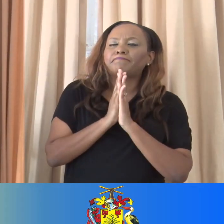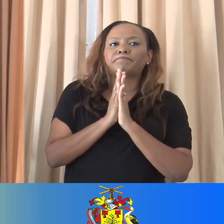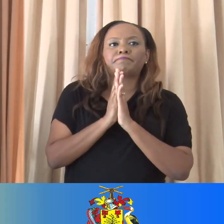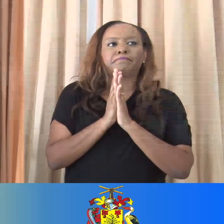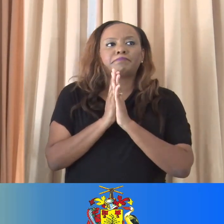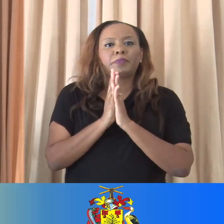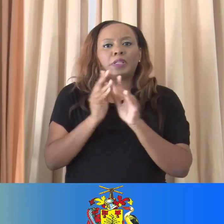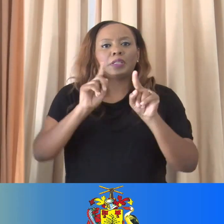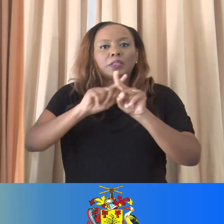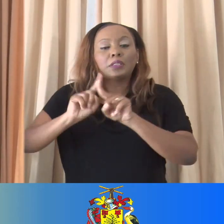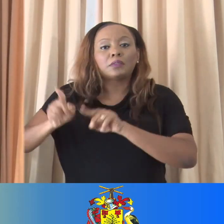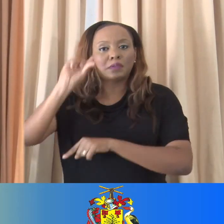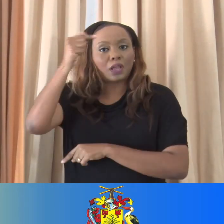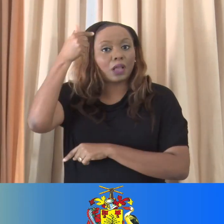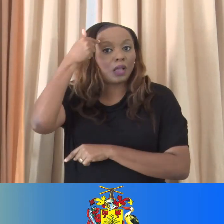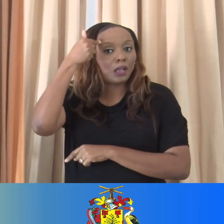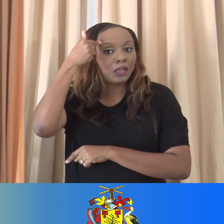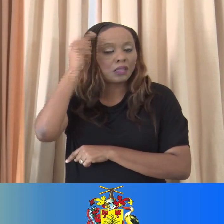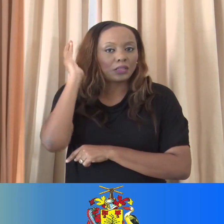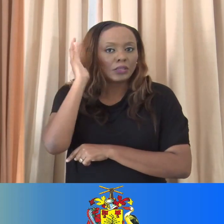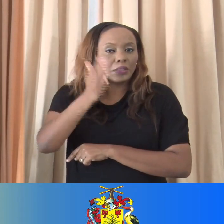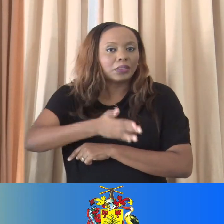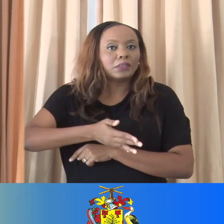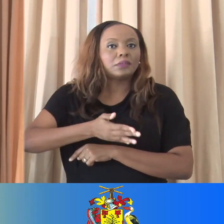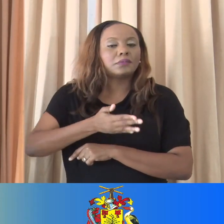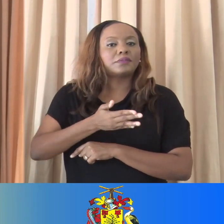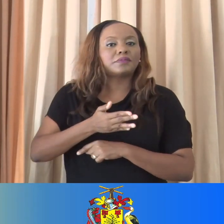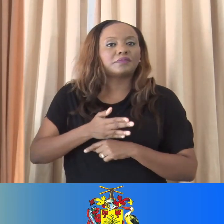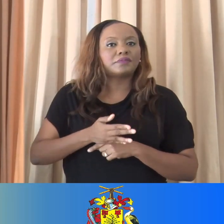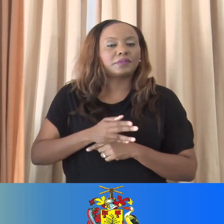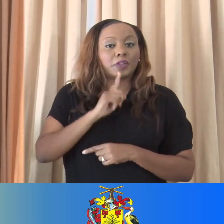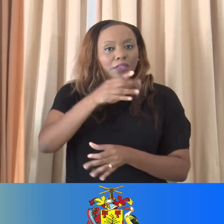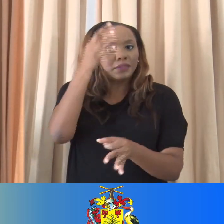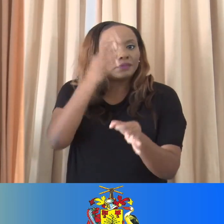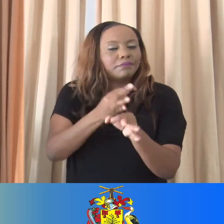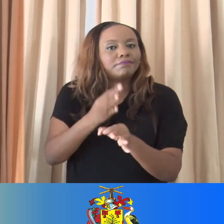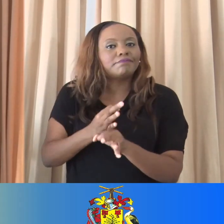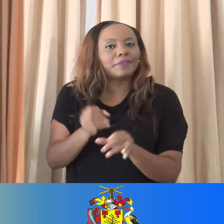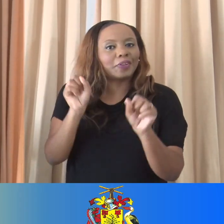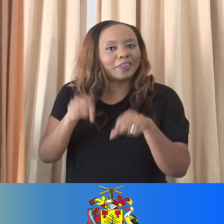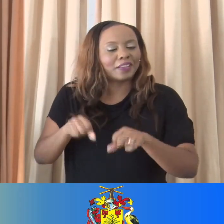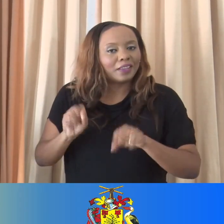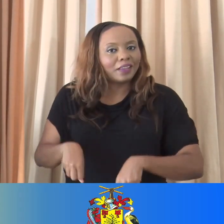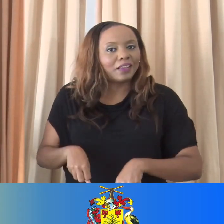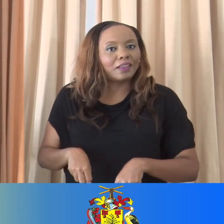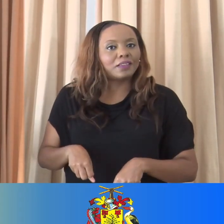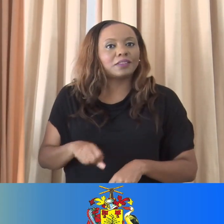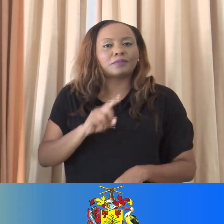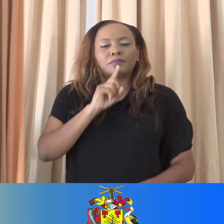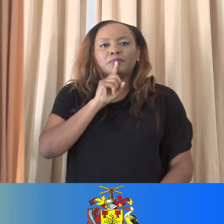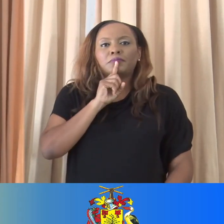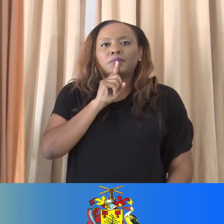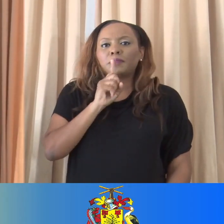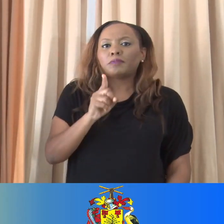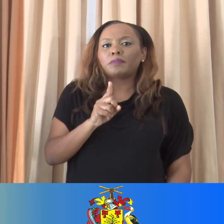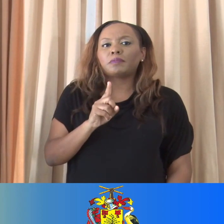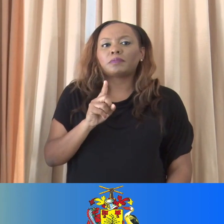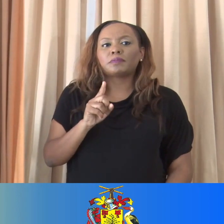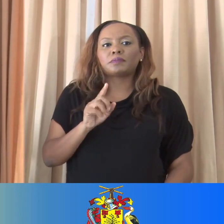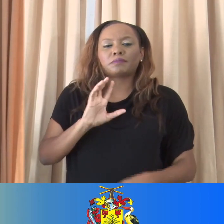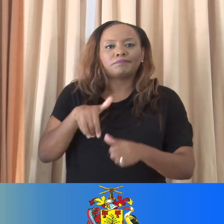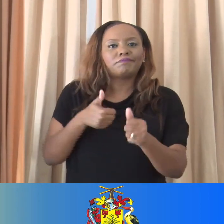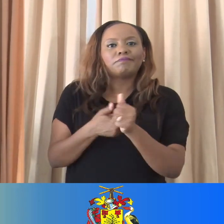shareholder governments will be as faithful as possible to the determination made by the